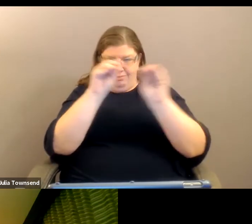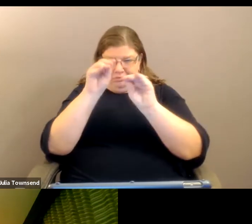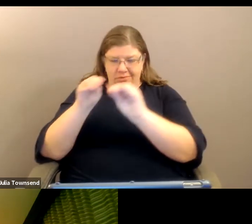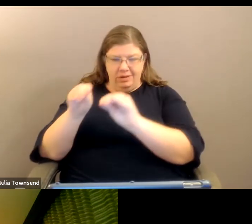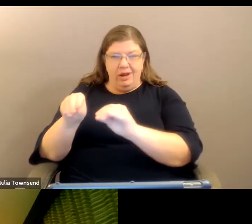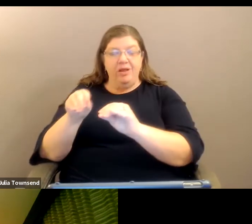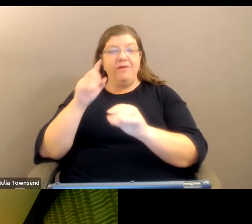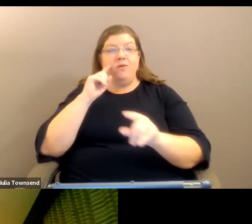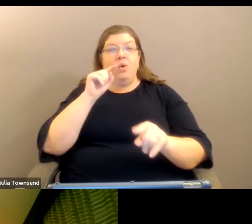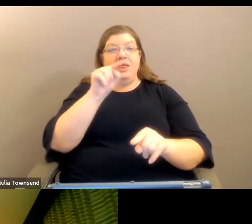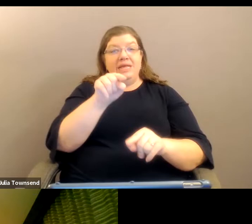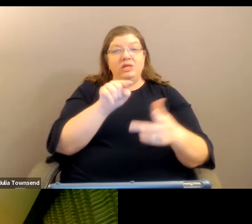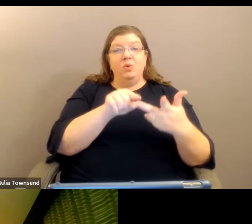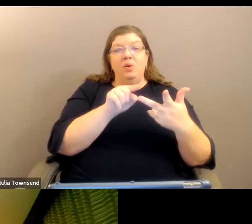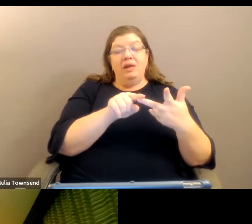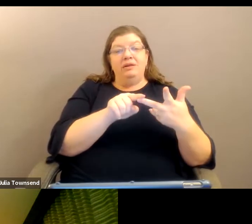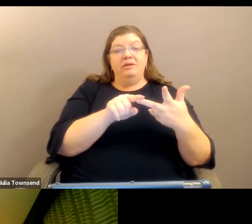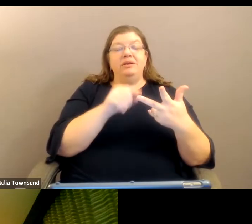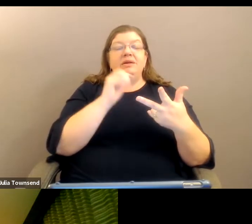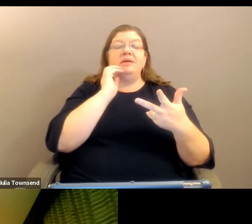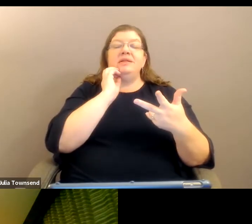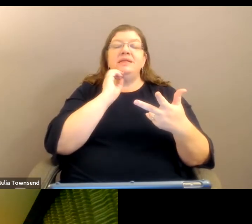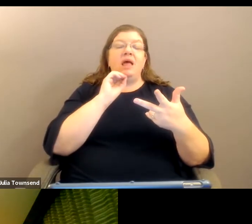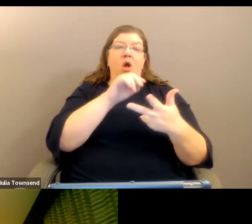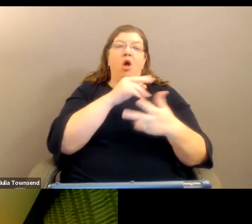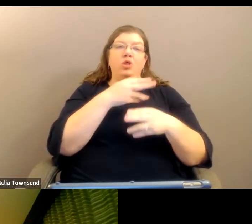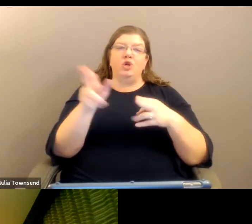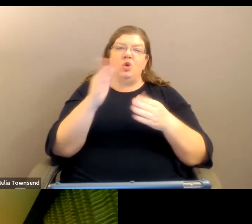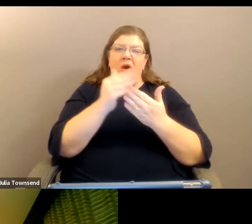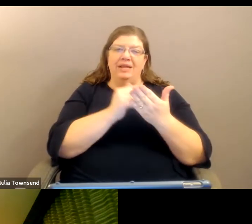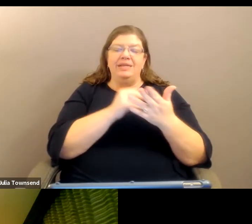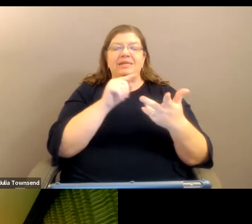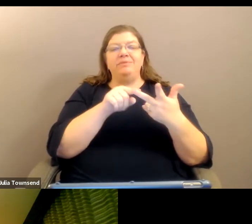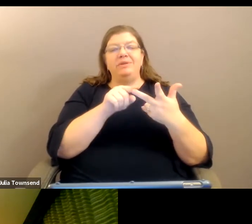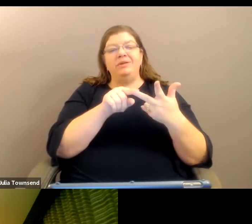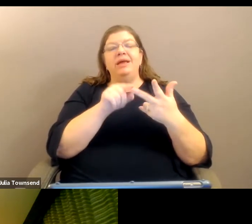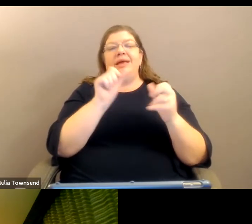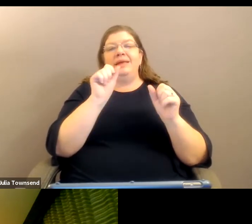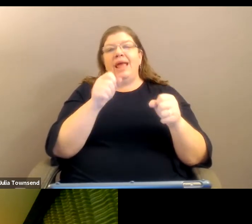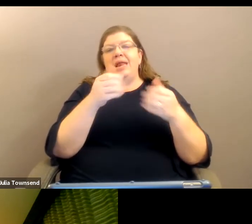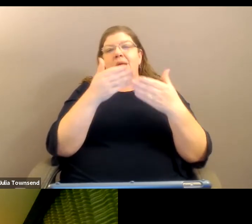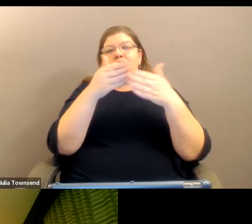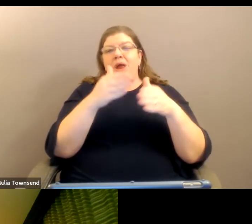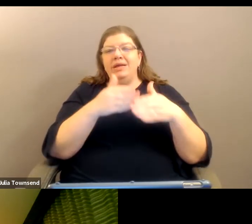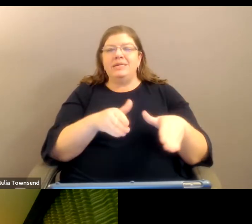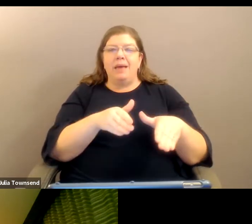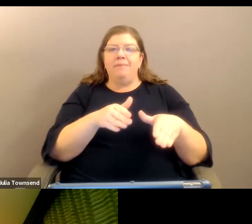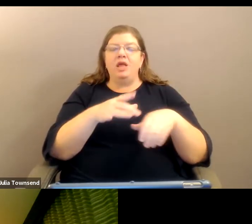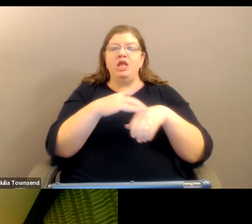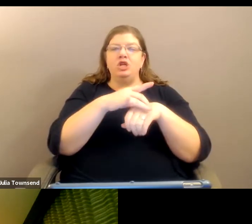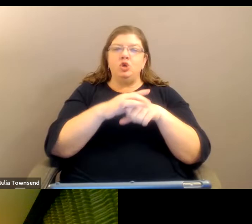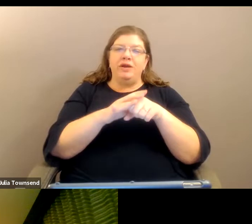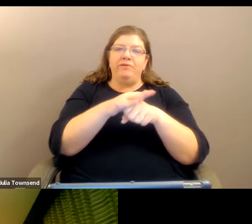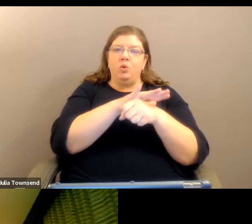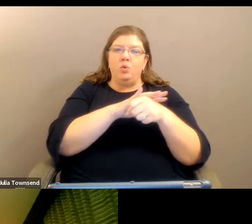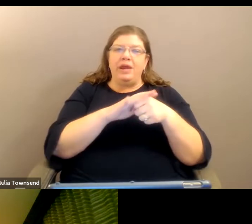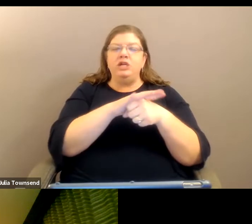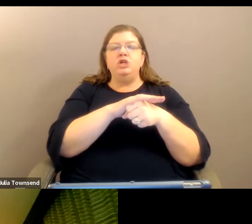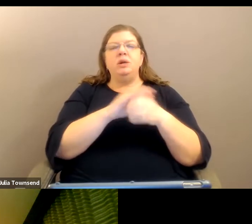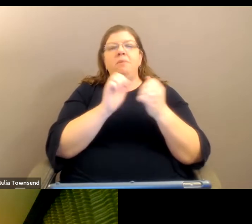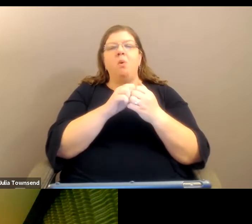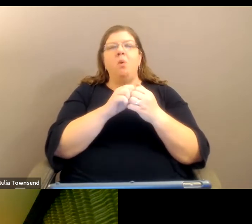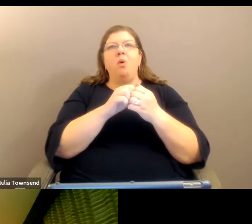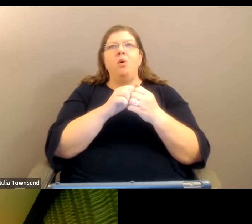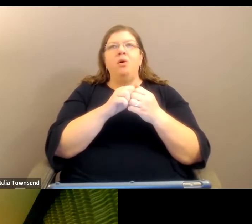particular one that was shortlisted between the 2, this one, as you can see, kind of breaks up the geographic regions in a